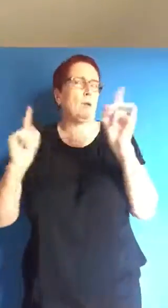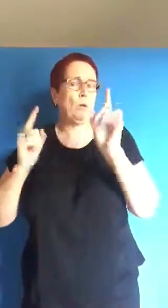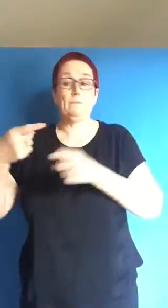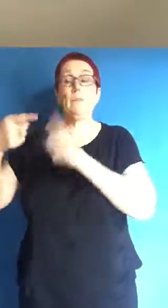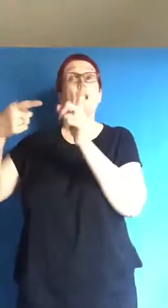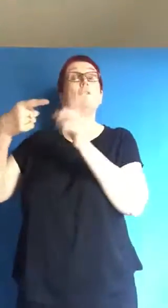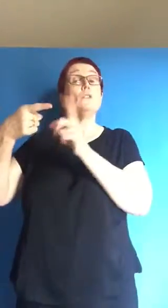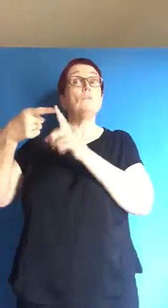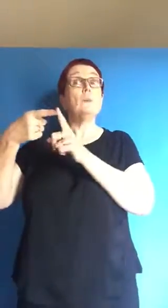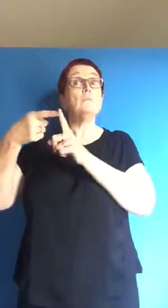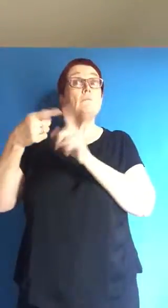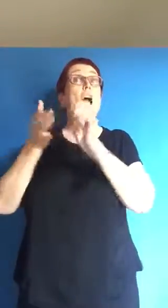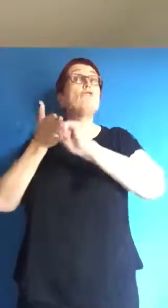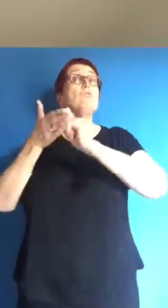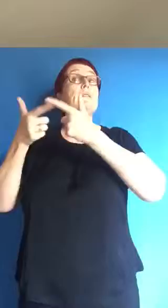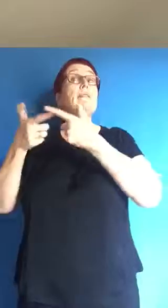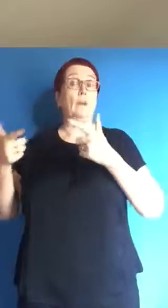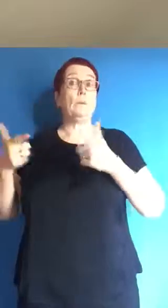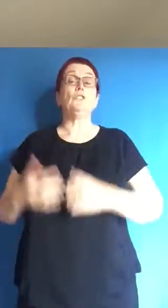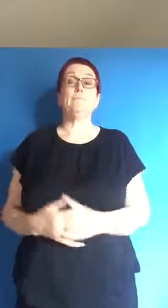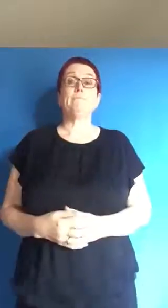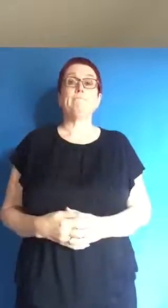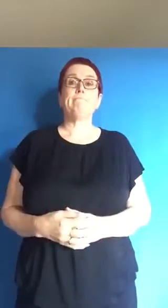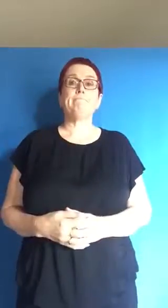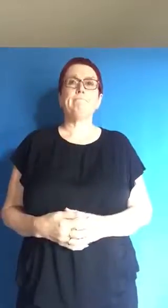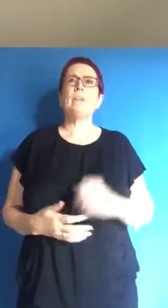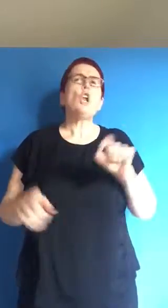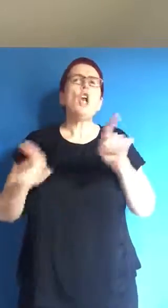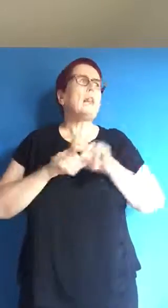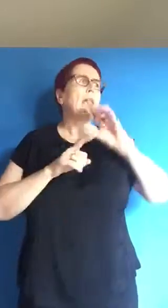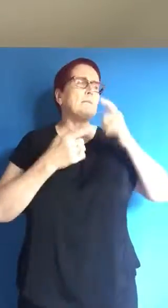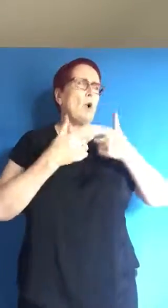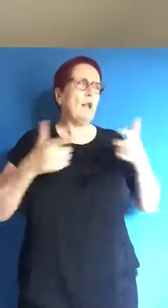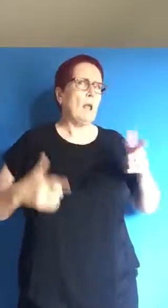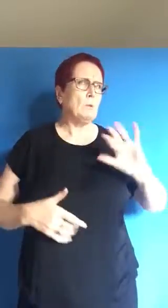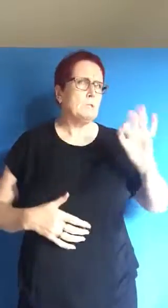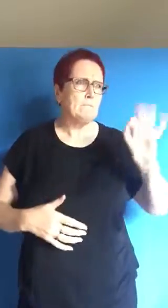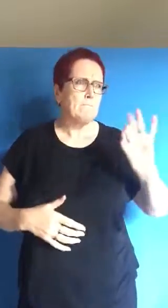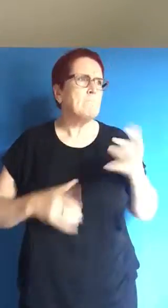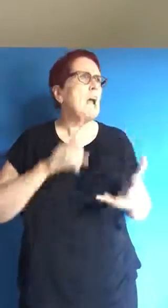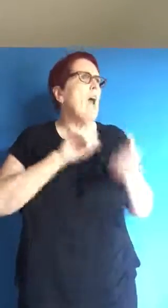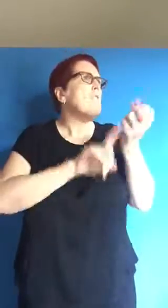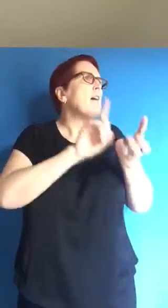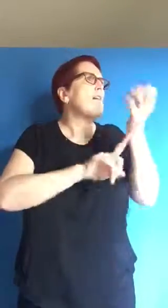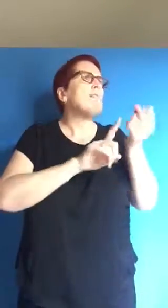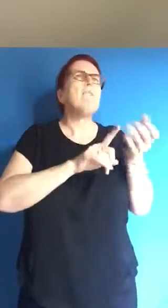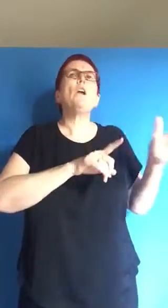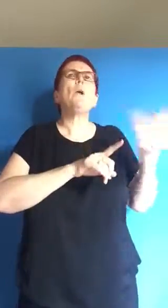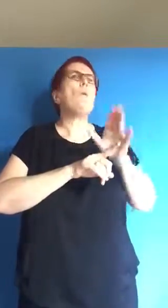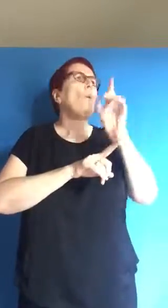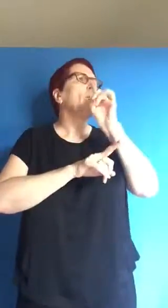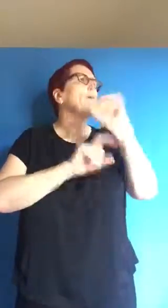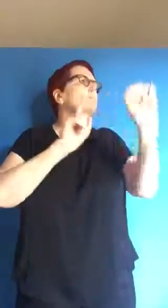of them is written language. Unlike spoken language, which is found in all human cultures throughout